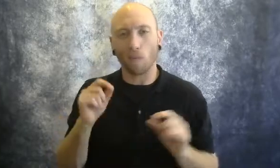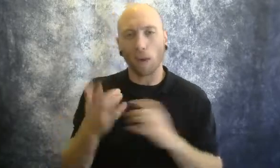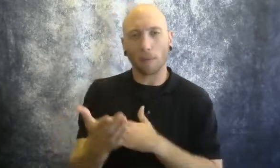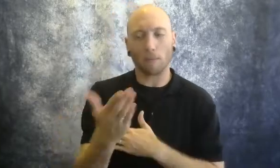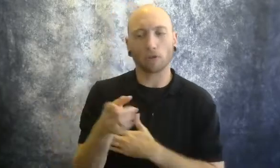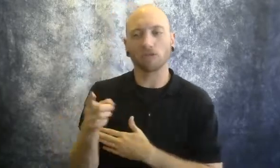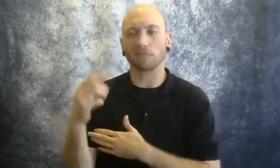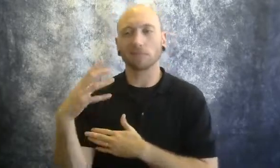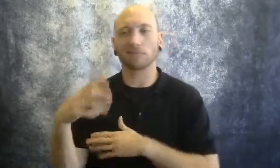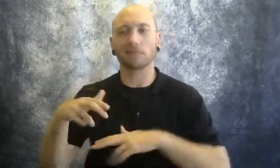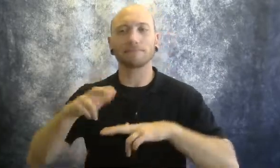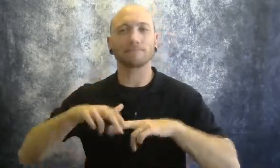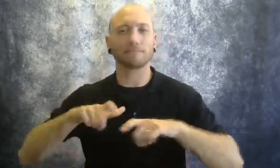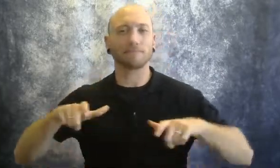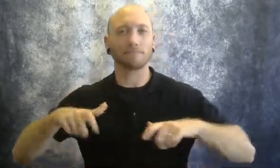woke up one morning and Pat was out on the sofa,